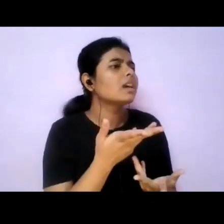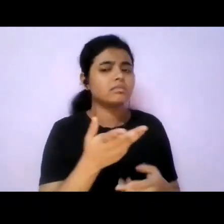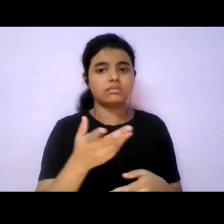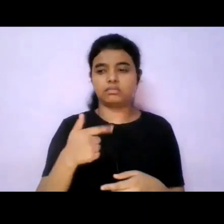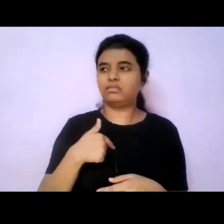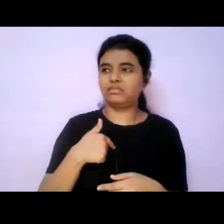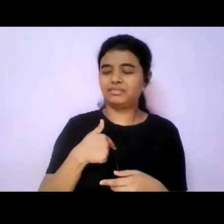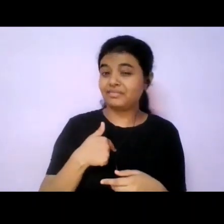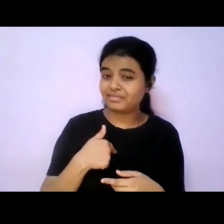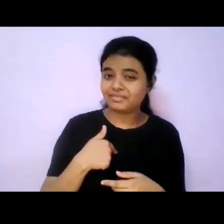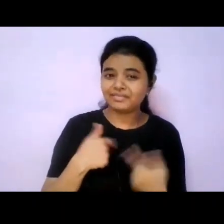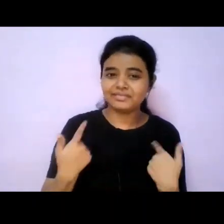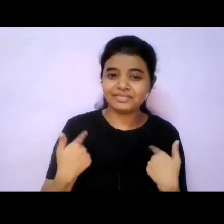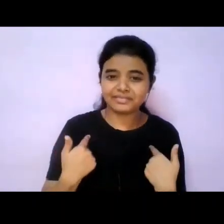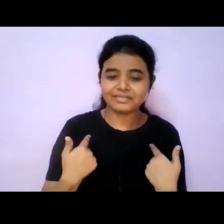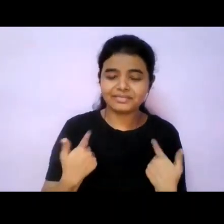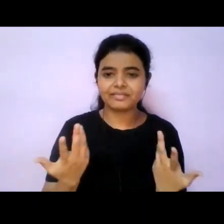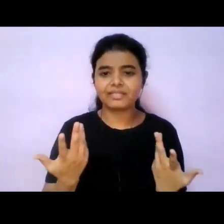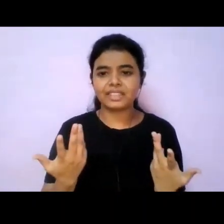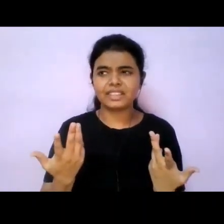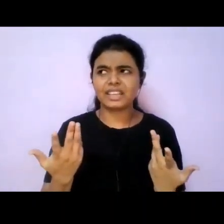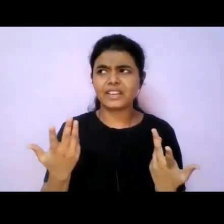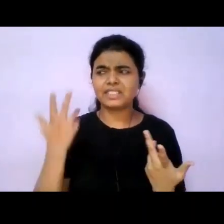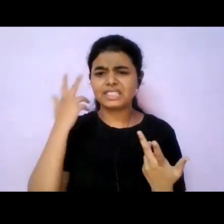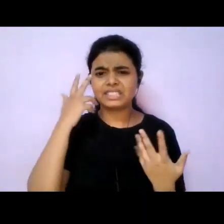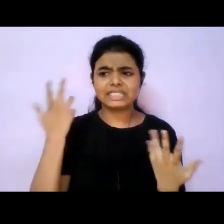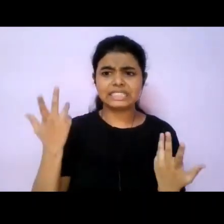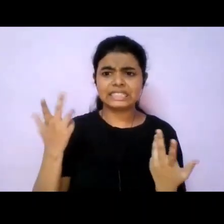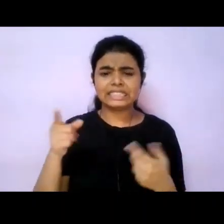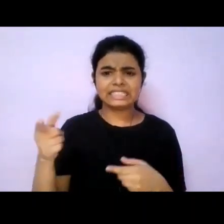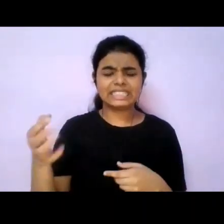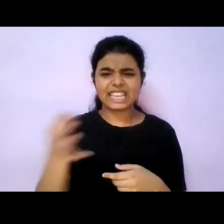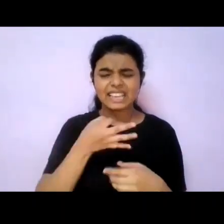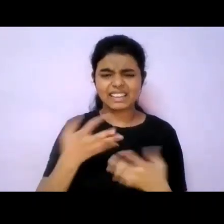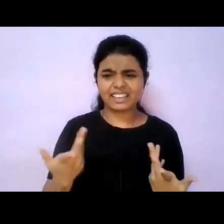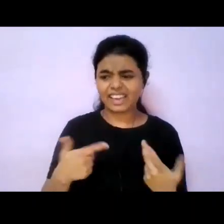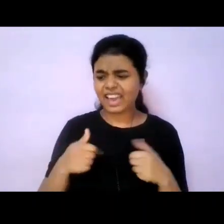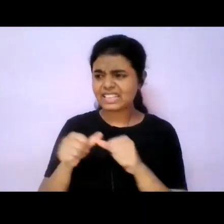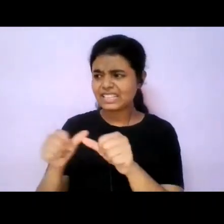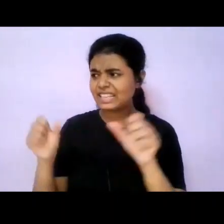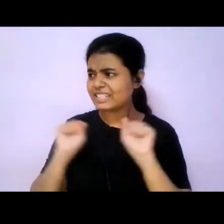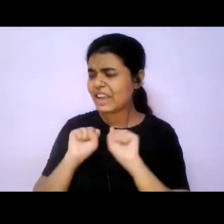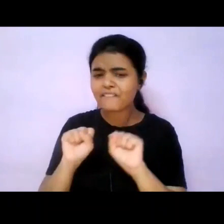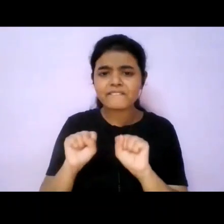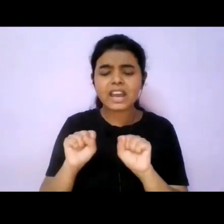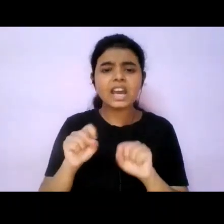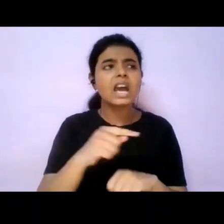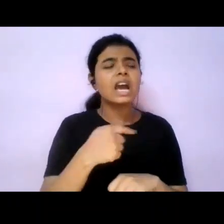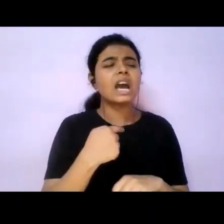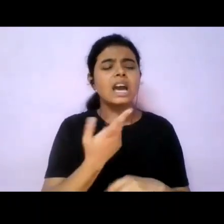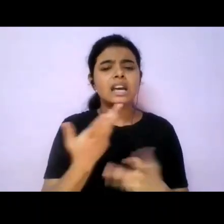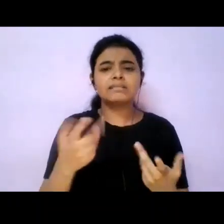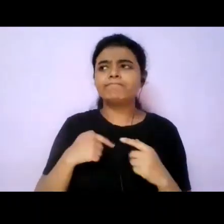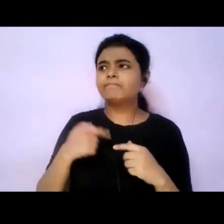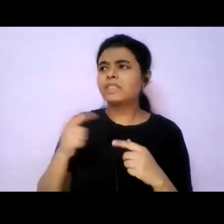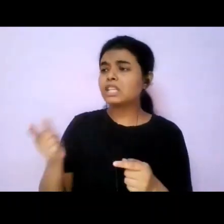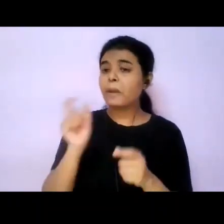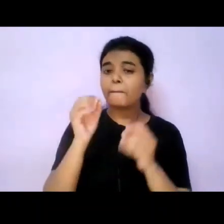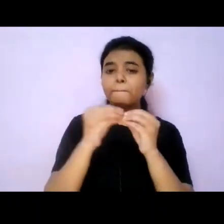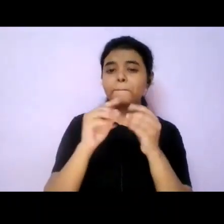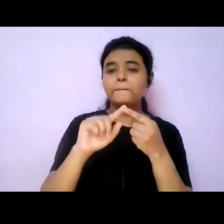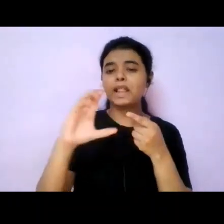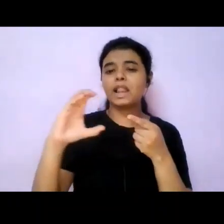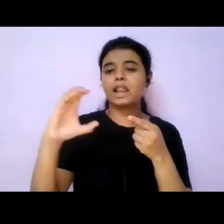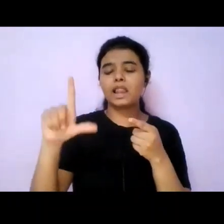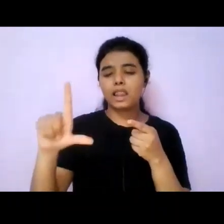Welsh impression, Welsh accent impression. And I said, what do you mean belonging to? And the term belonging is the